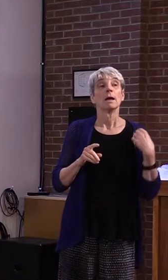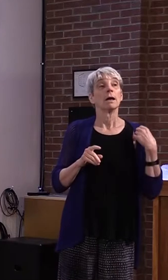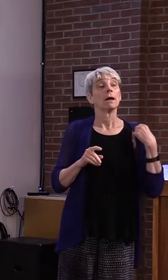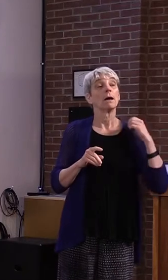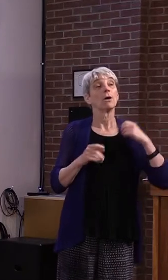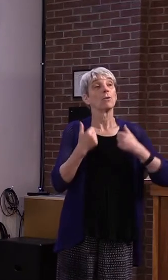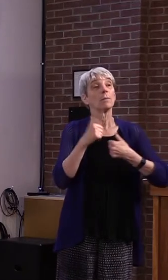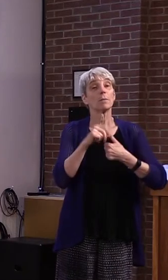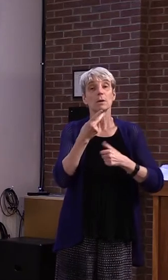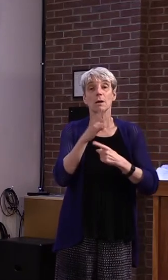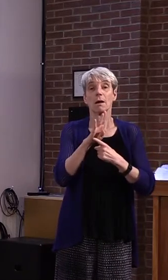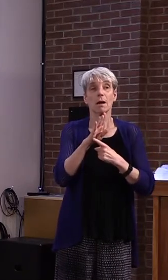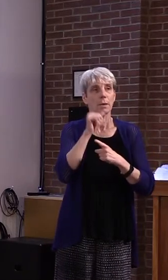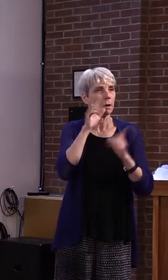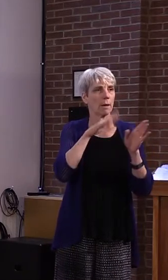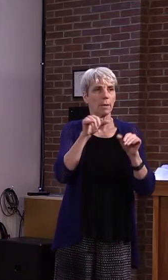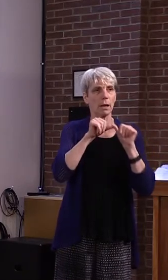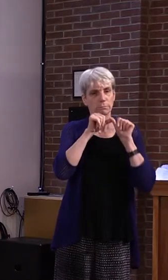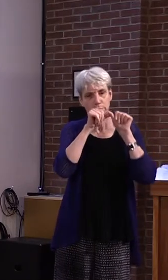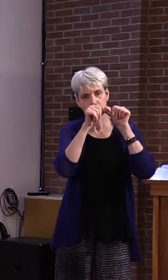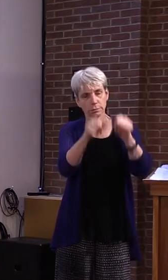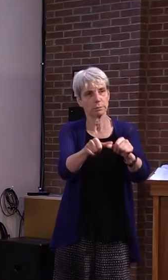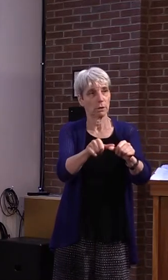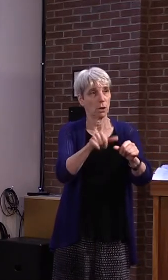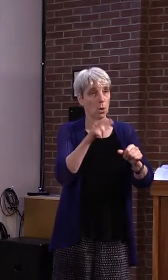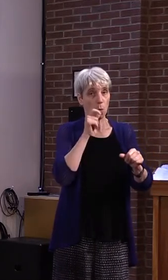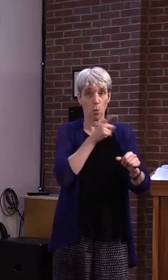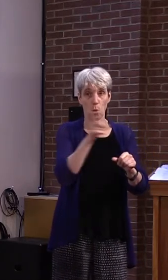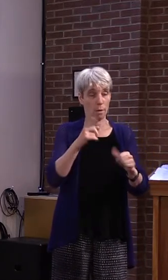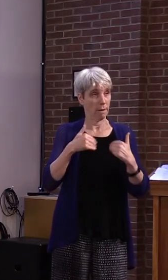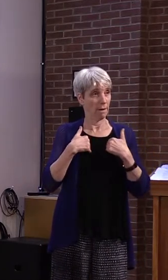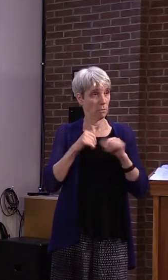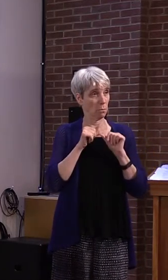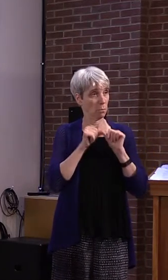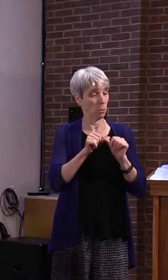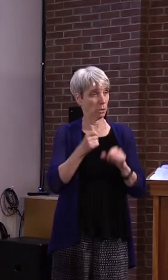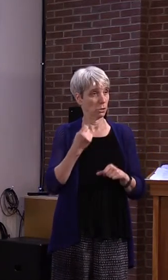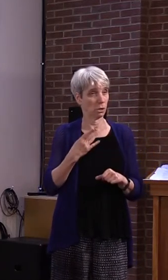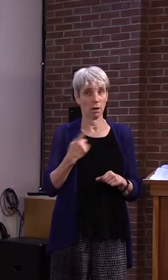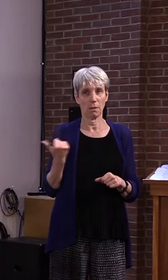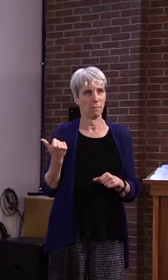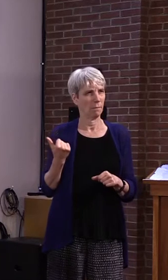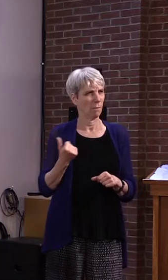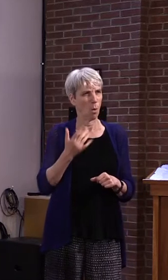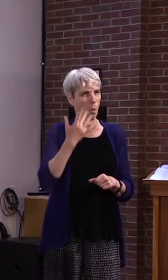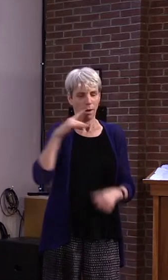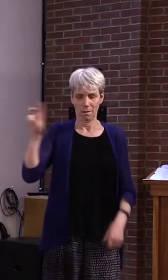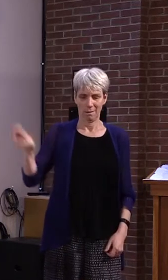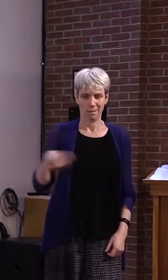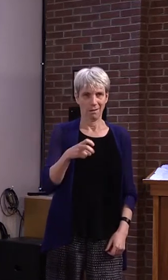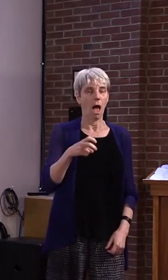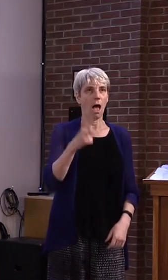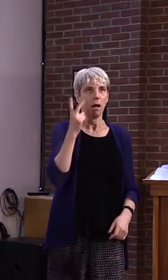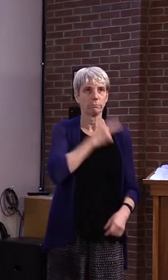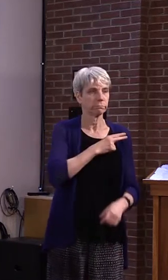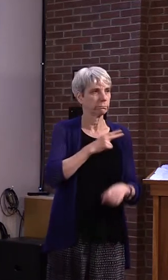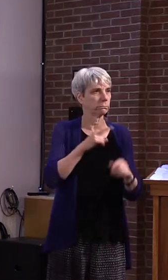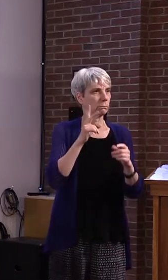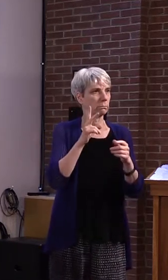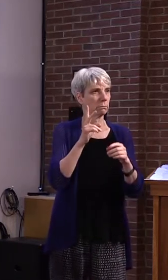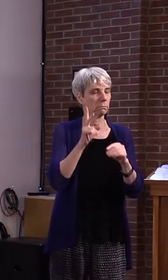temporary hub sites. So if you've got a permanent job, I would urge you not to go to it to a job that's going to be probably